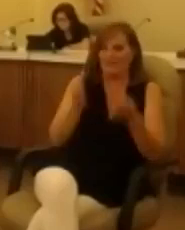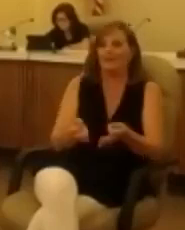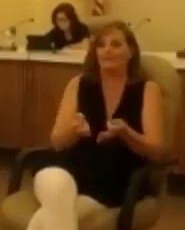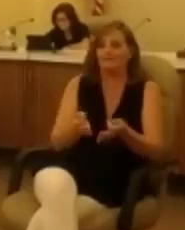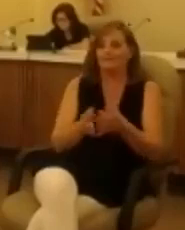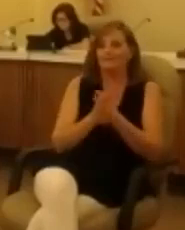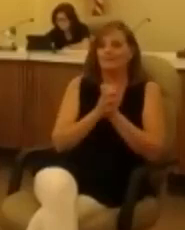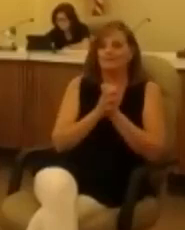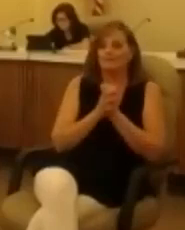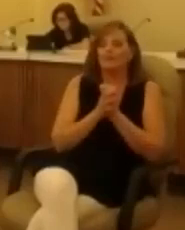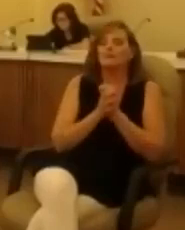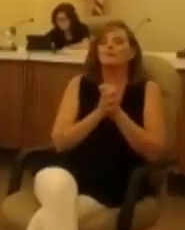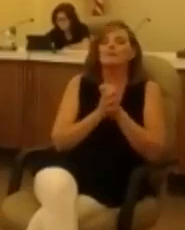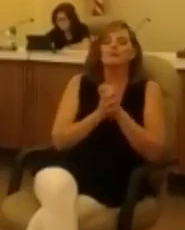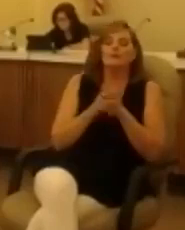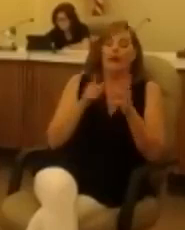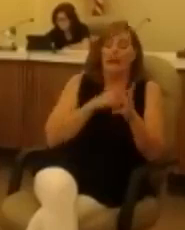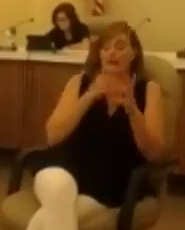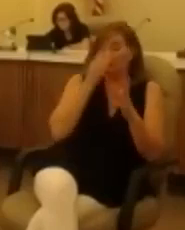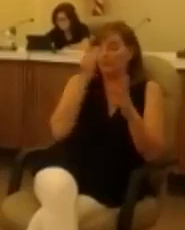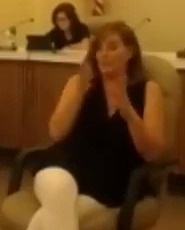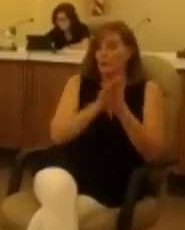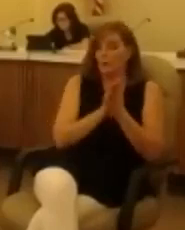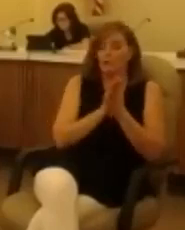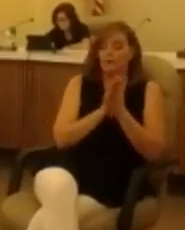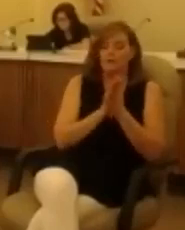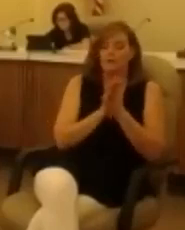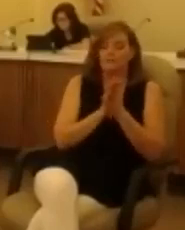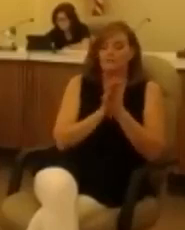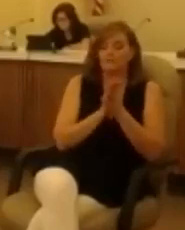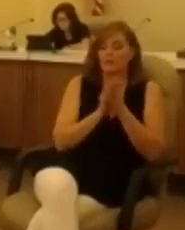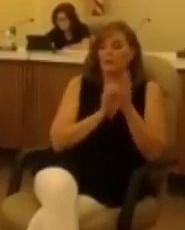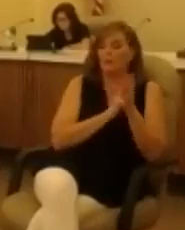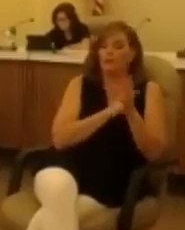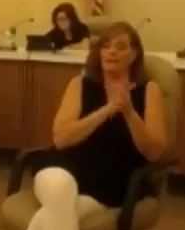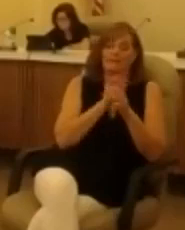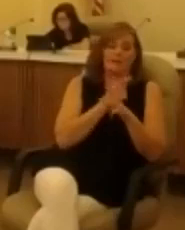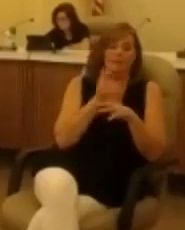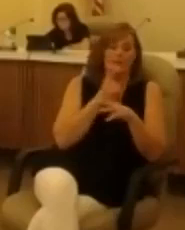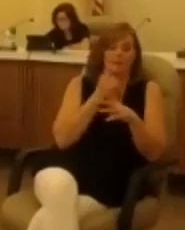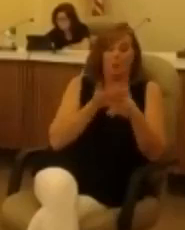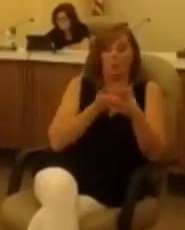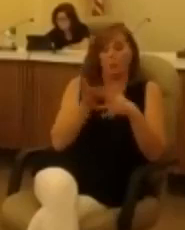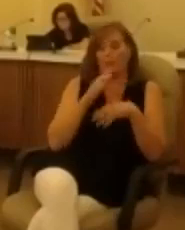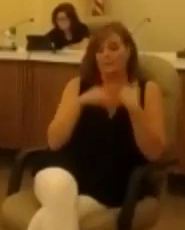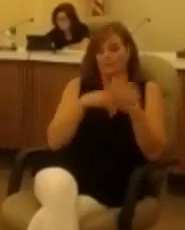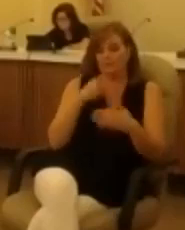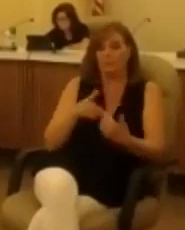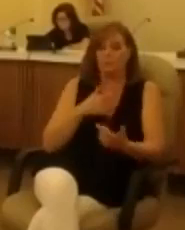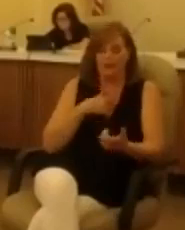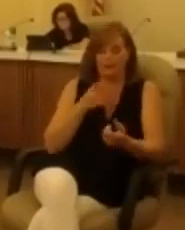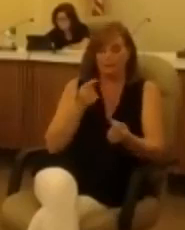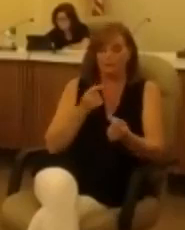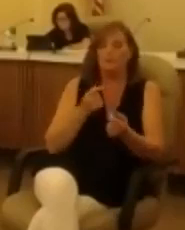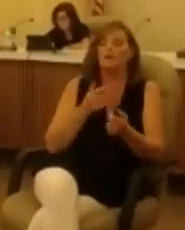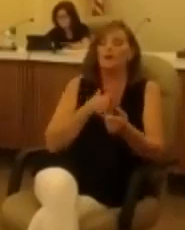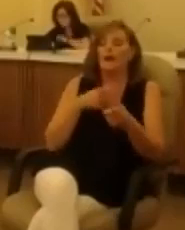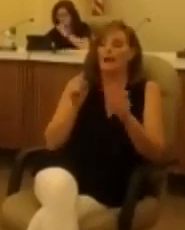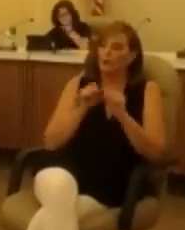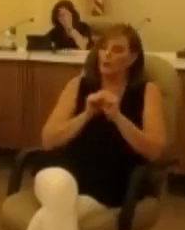Okay, so I just wanted to bring that up because none of us have ever gone through that before. What I will do is in this week, I'll send